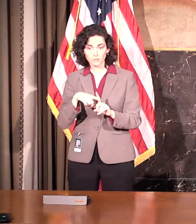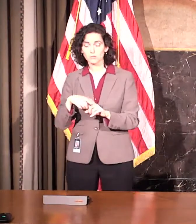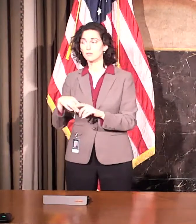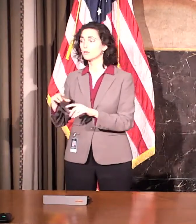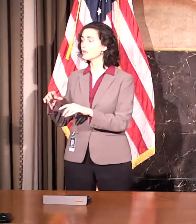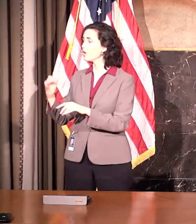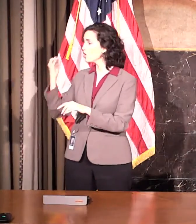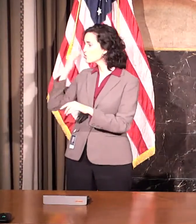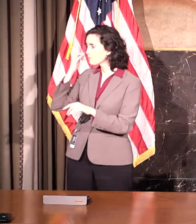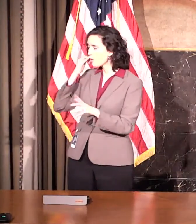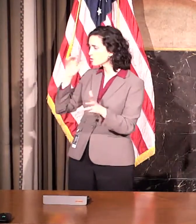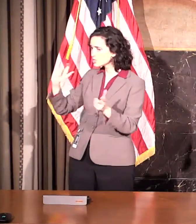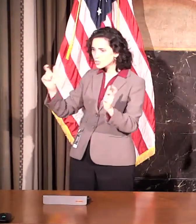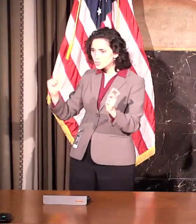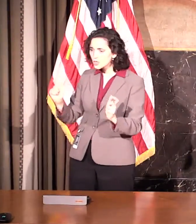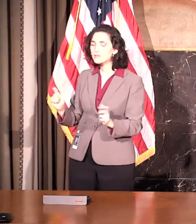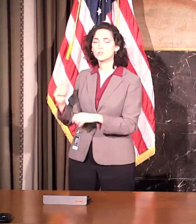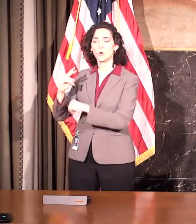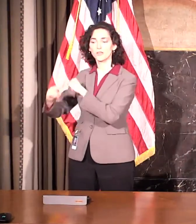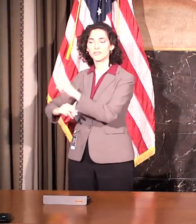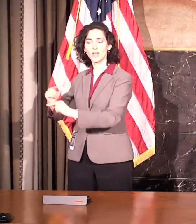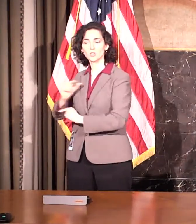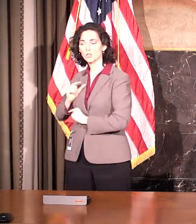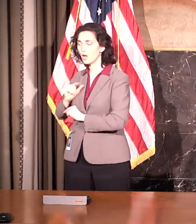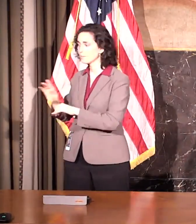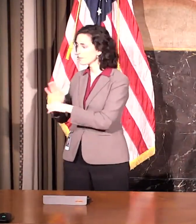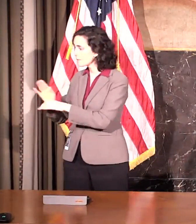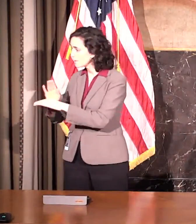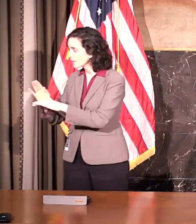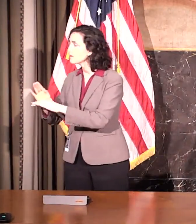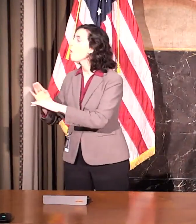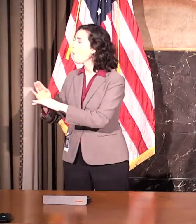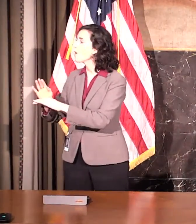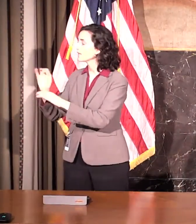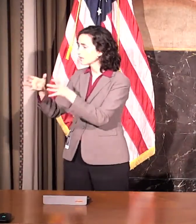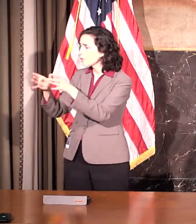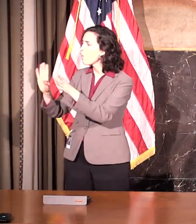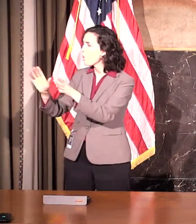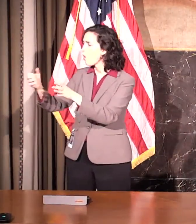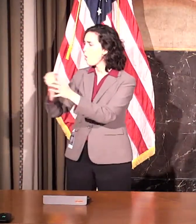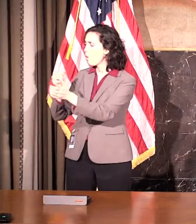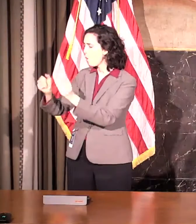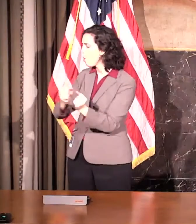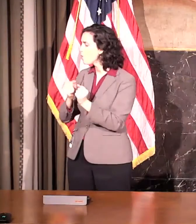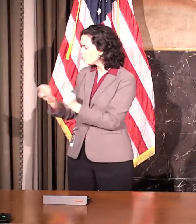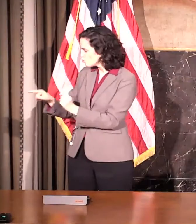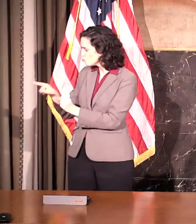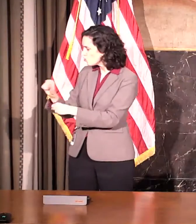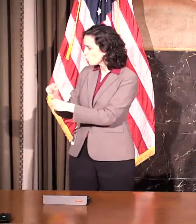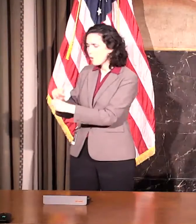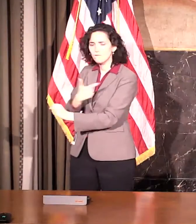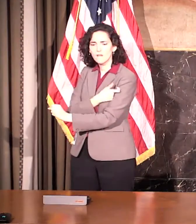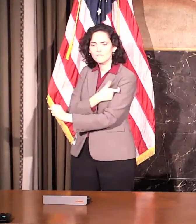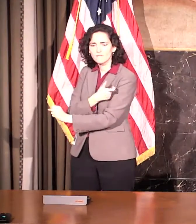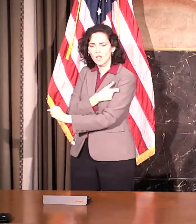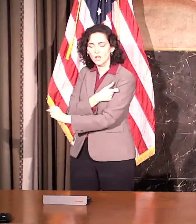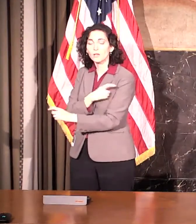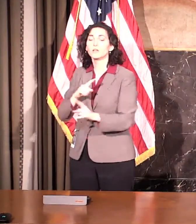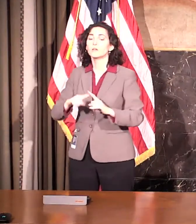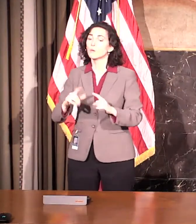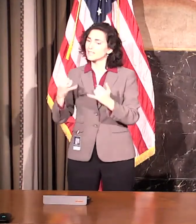for other things related to, for example, vaccinations and so forth. But we will still be doing community